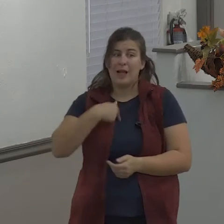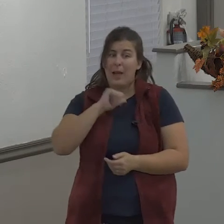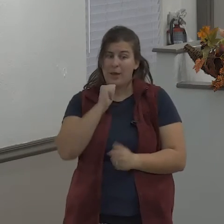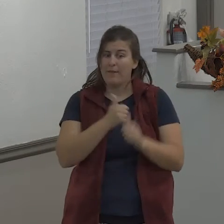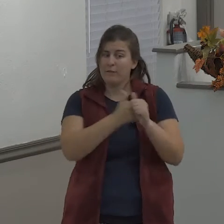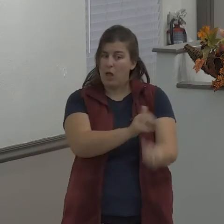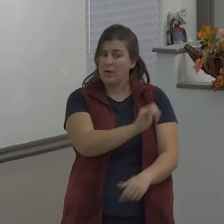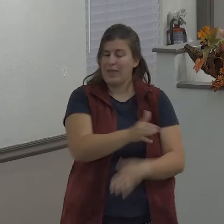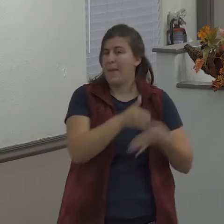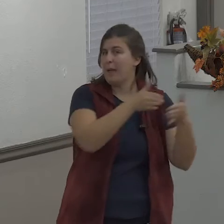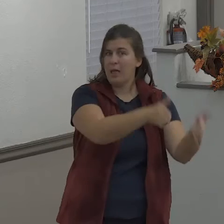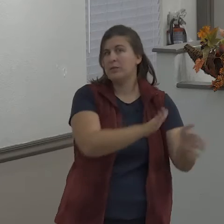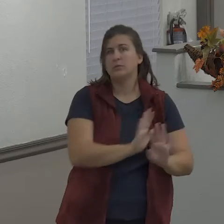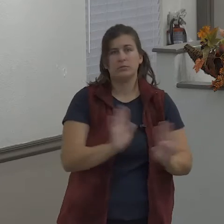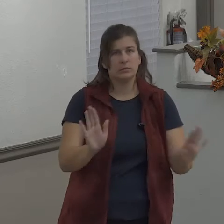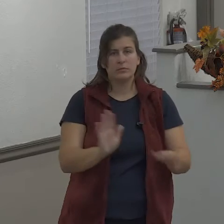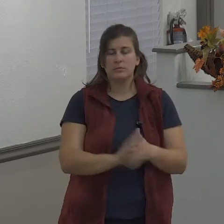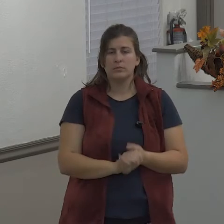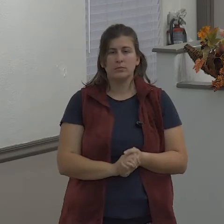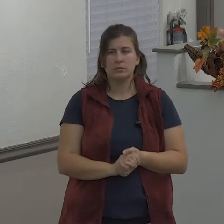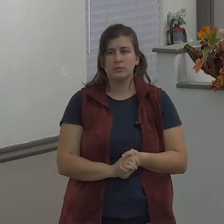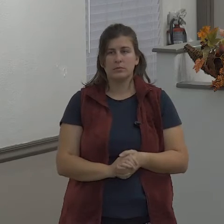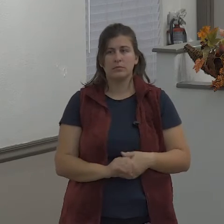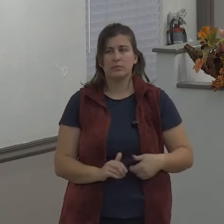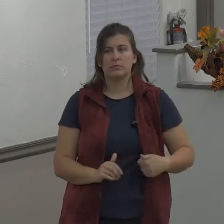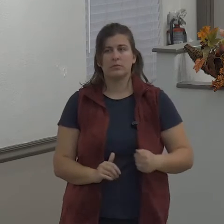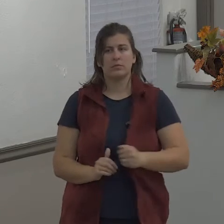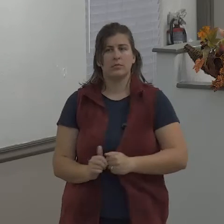And I'm not going down that road.